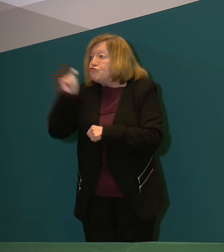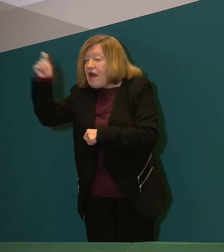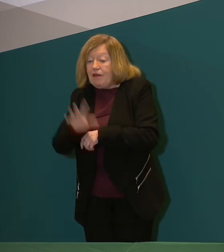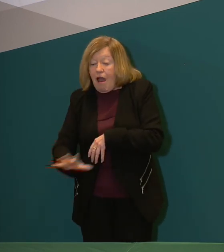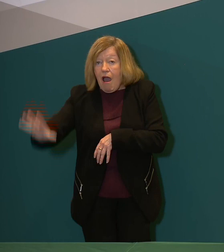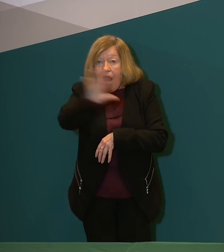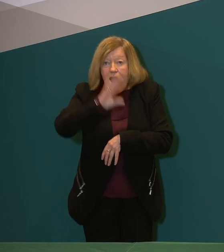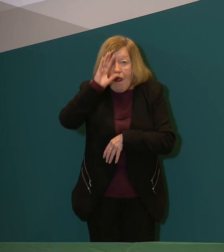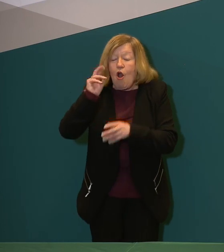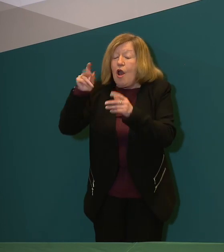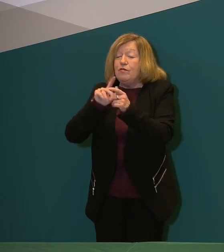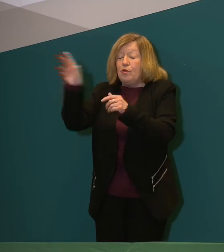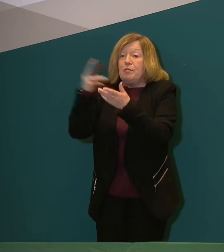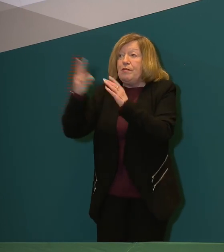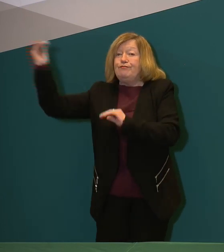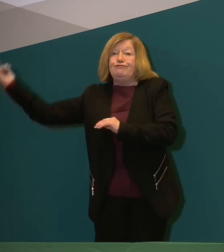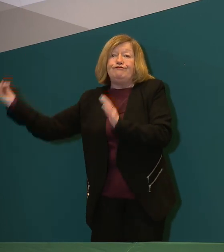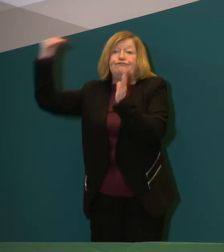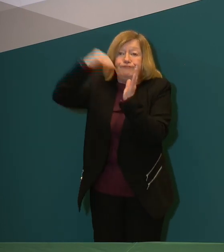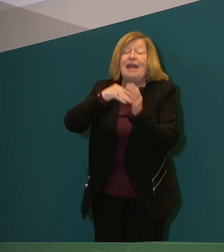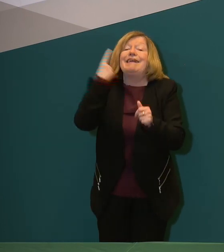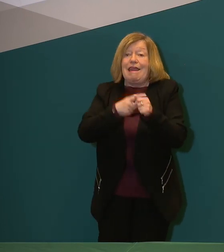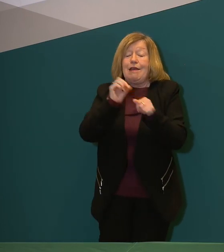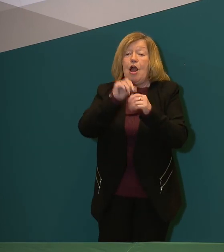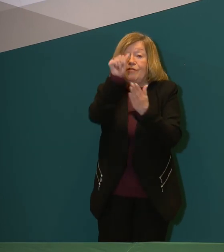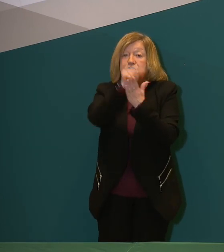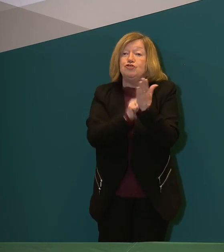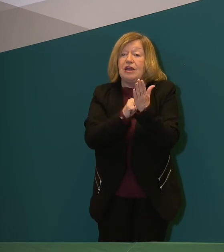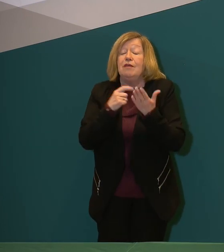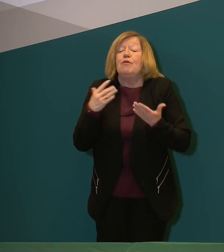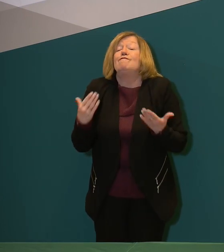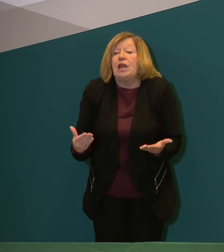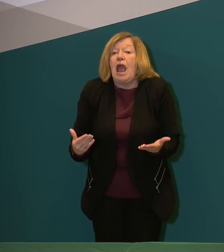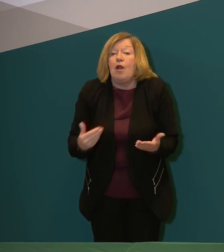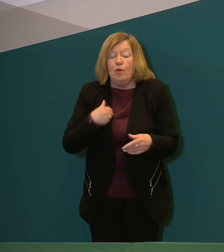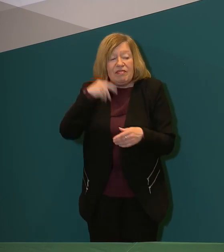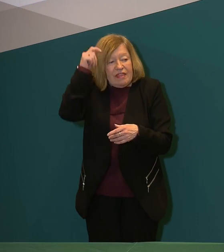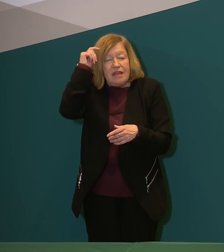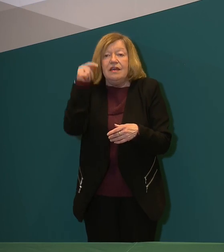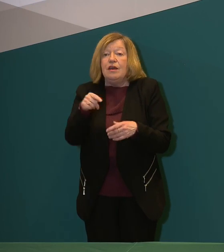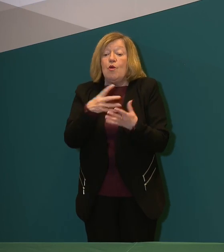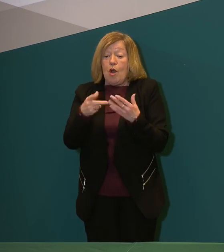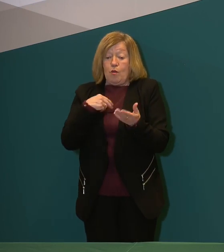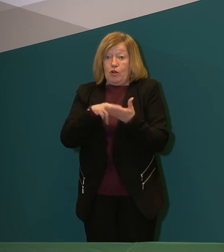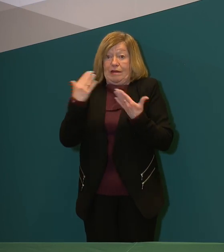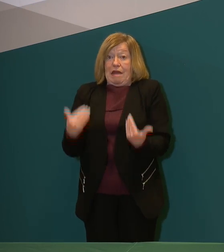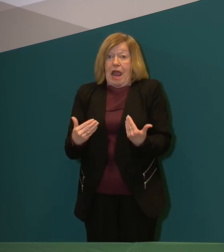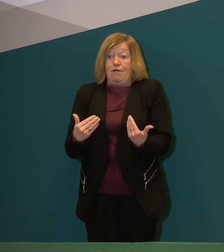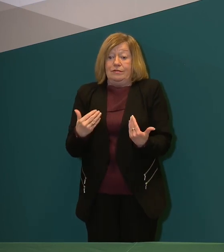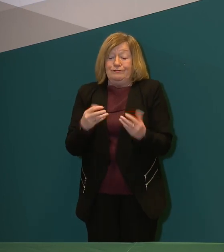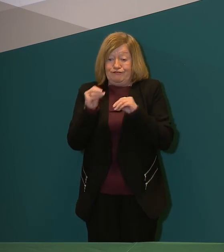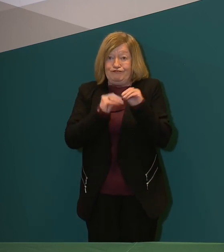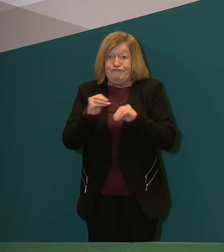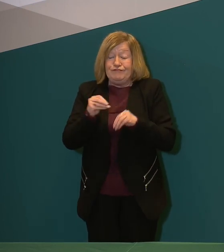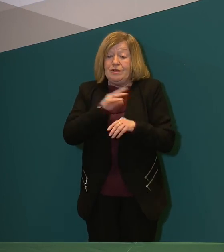island, travel onto the island, will be again on the agenda. But for now, we think that the measures that we have already got in place,